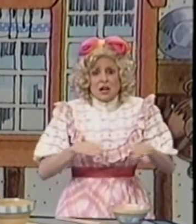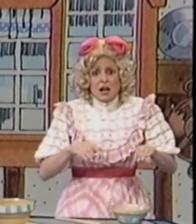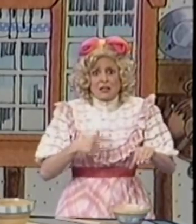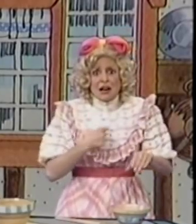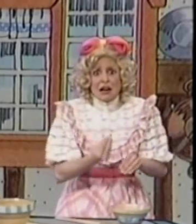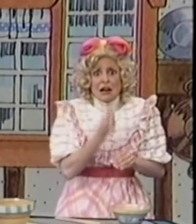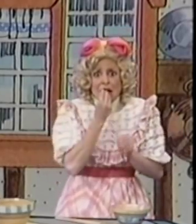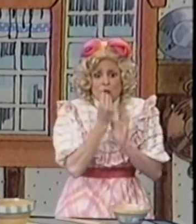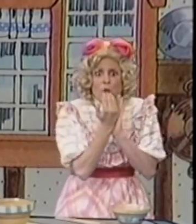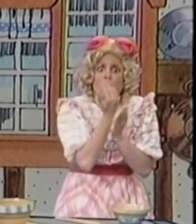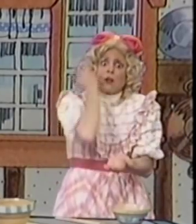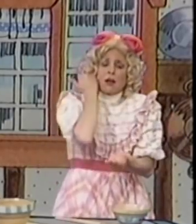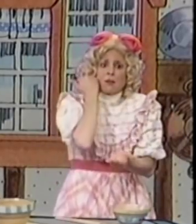done! I ate it all up!